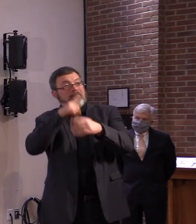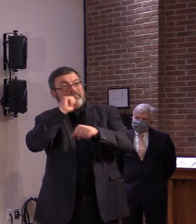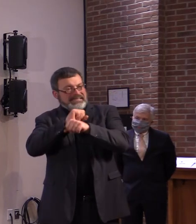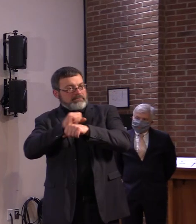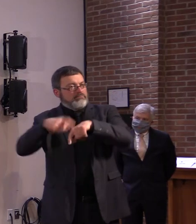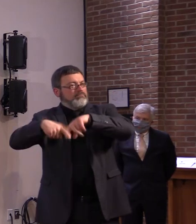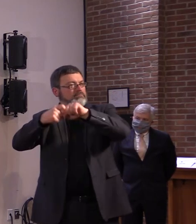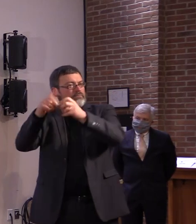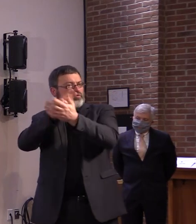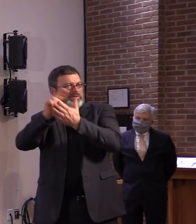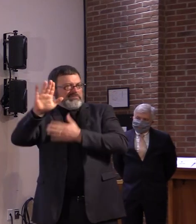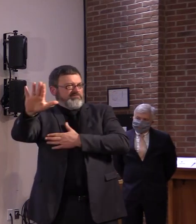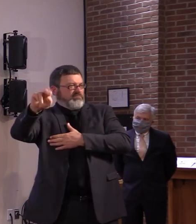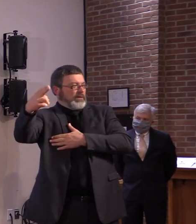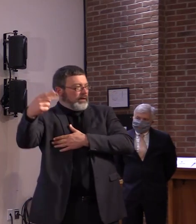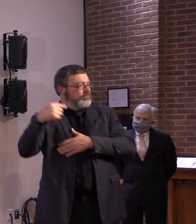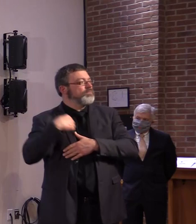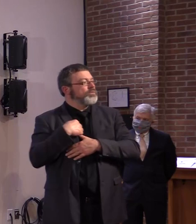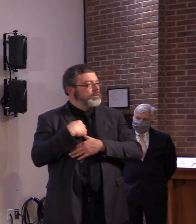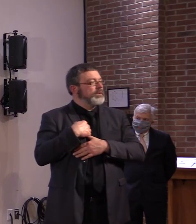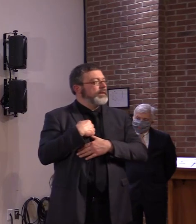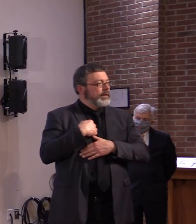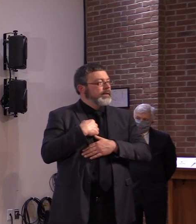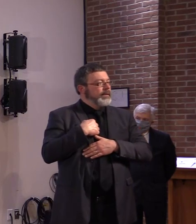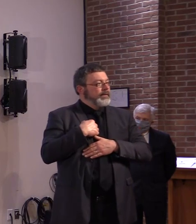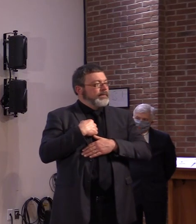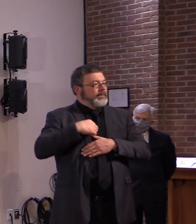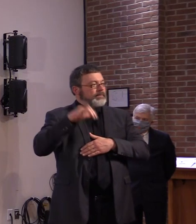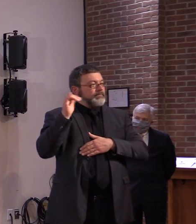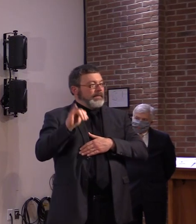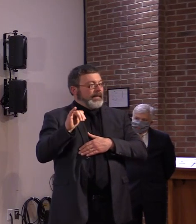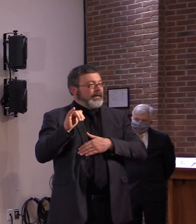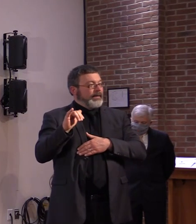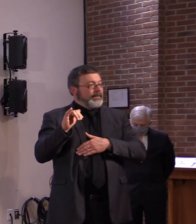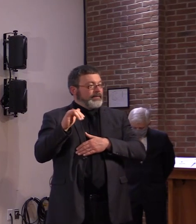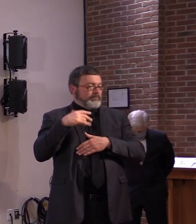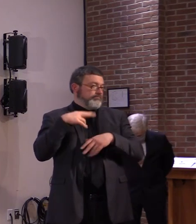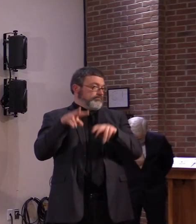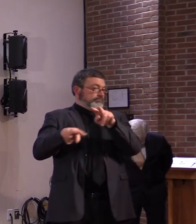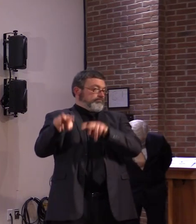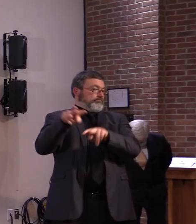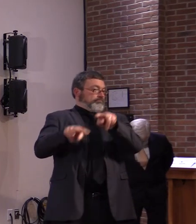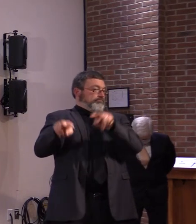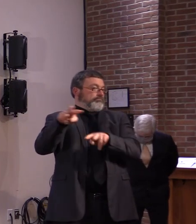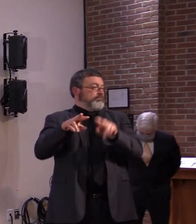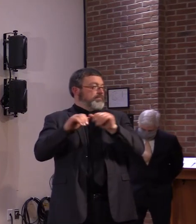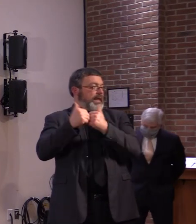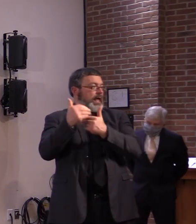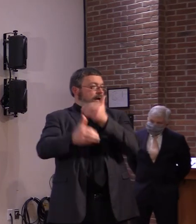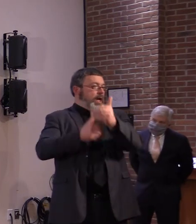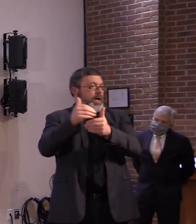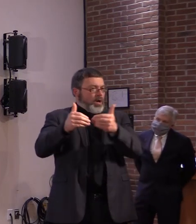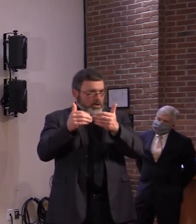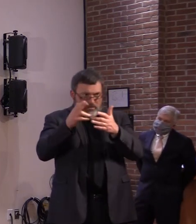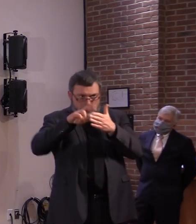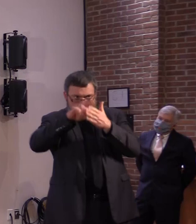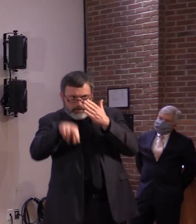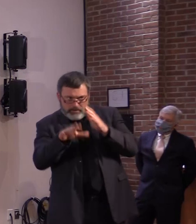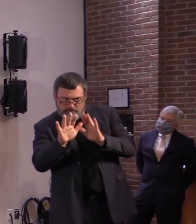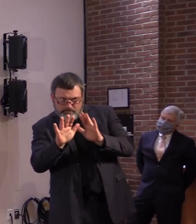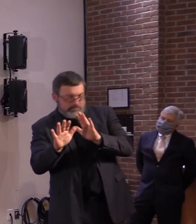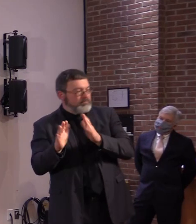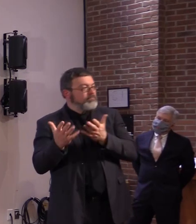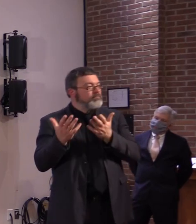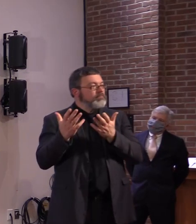I don't know. I mean, it takes a while to see if those measures had any effect, but that may be part of what they're